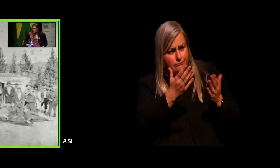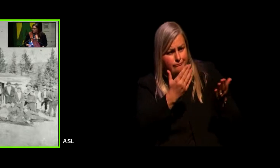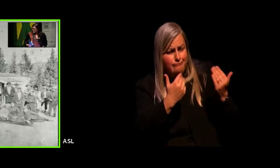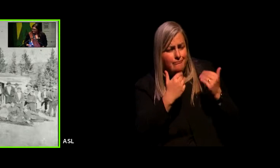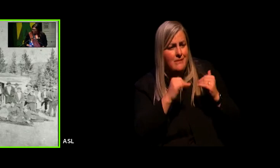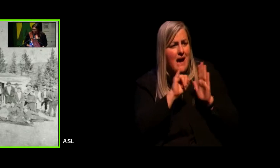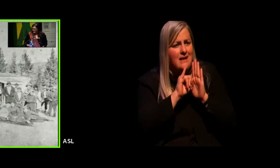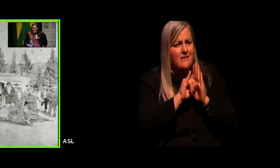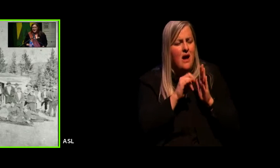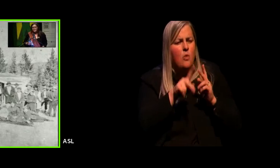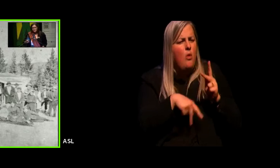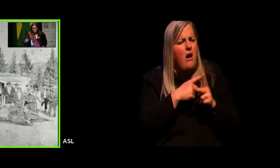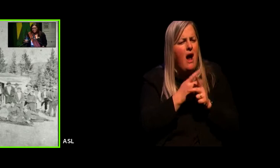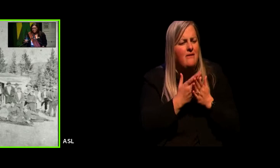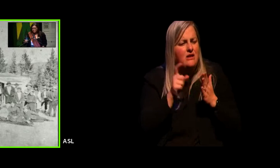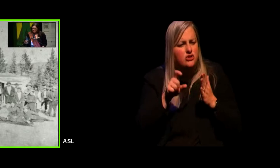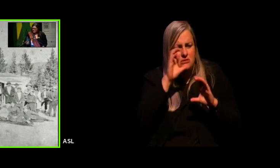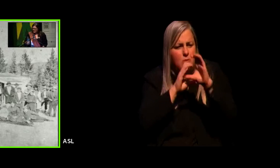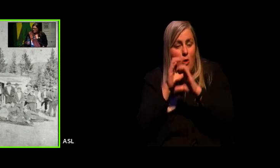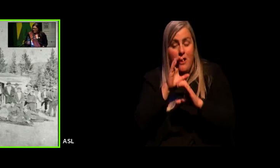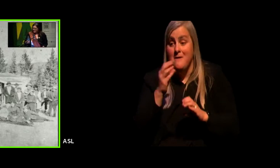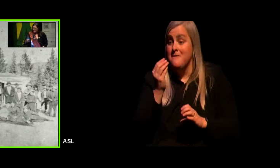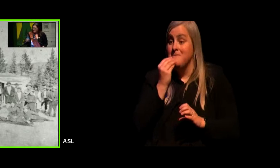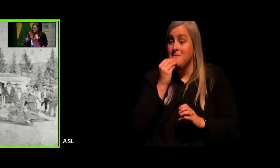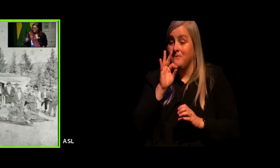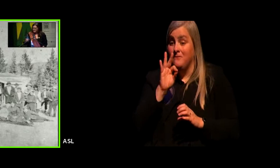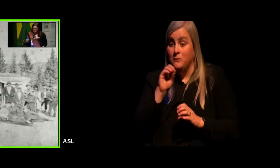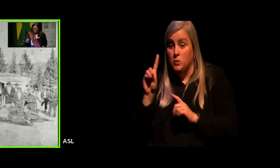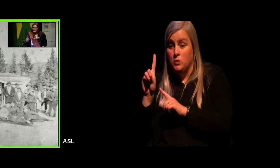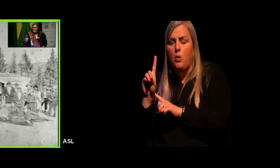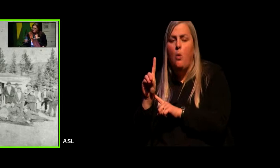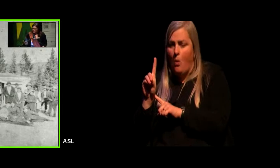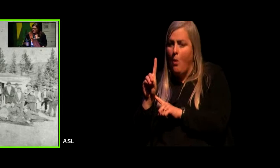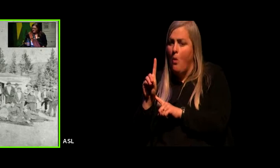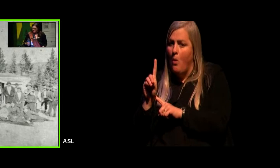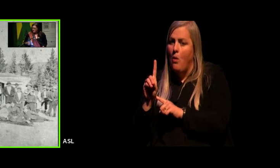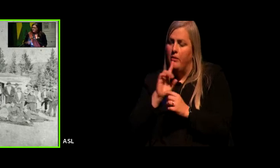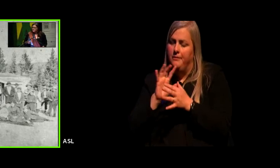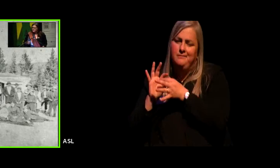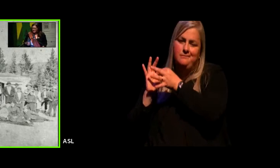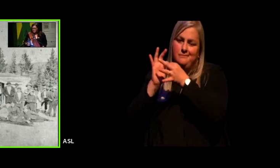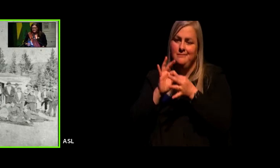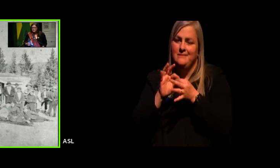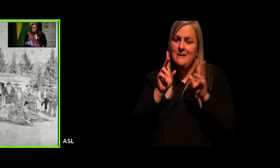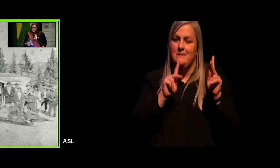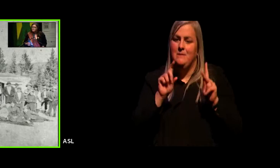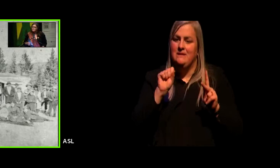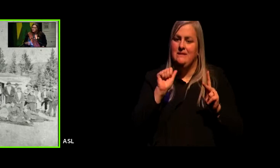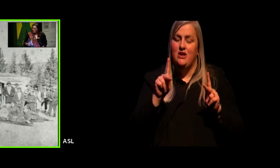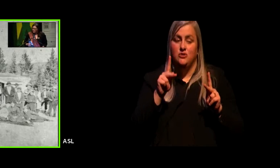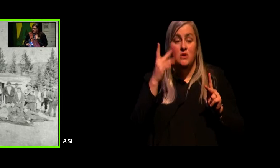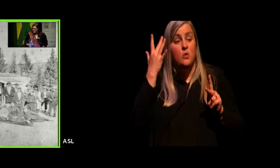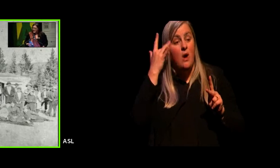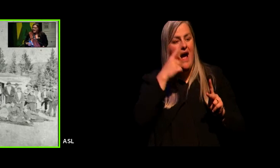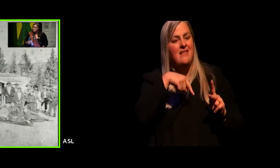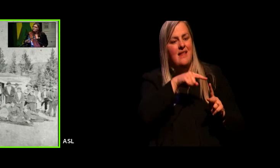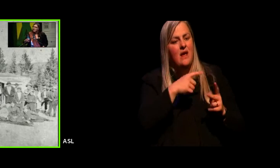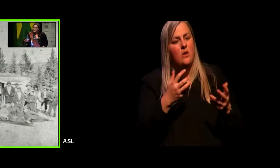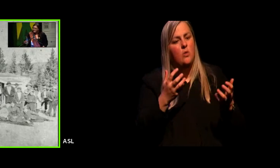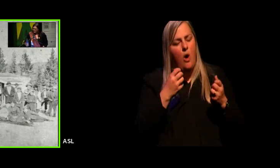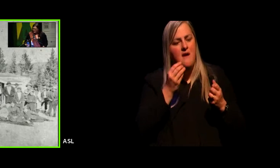us to explore. And the food one has become really engaged with folks in Saskatchewan because they're interested in food sovereignty